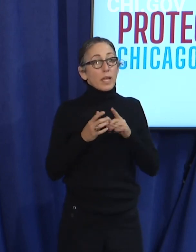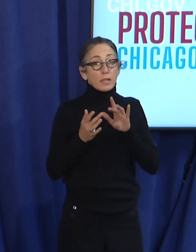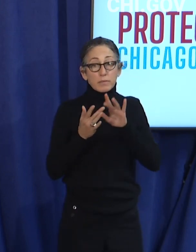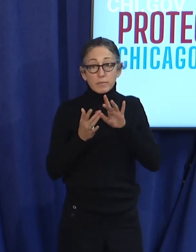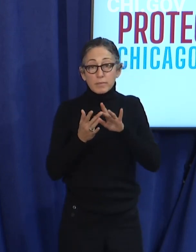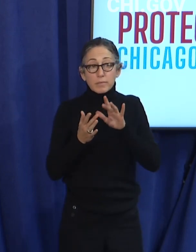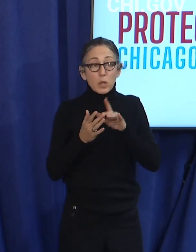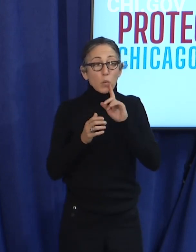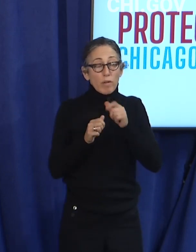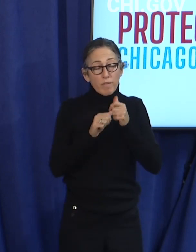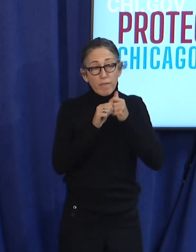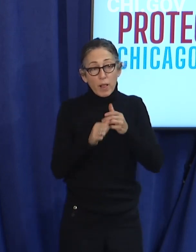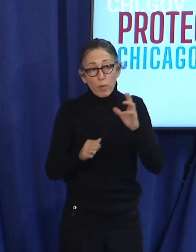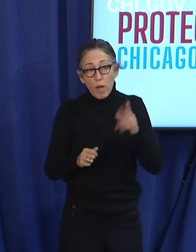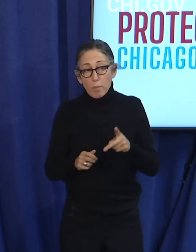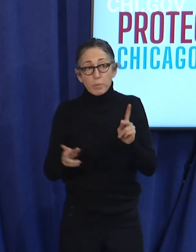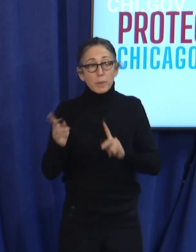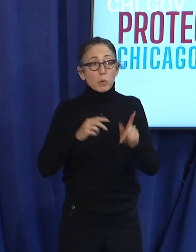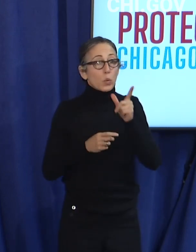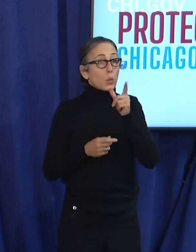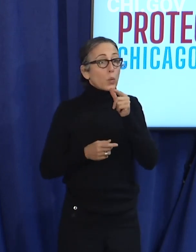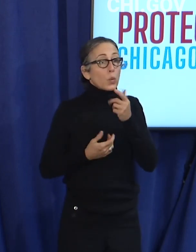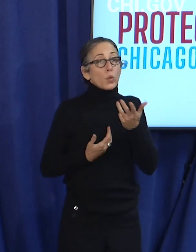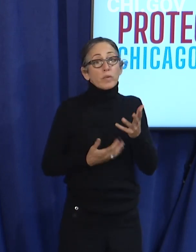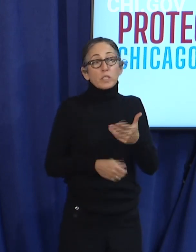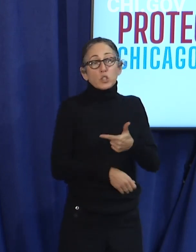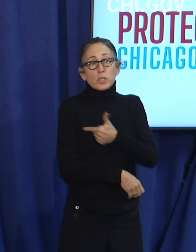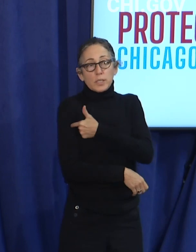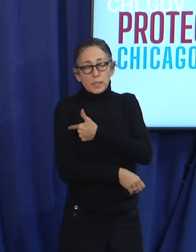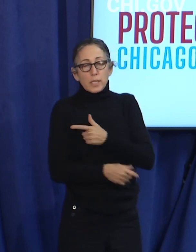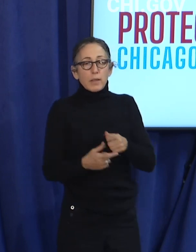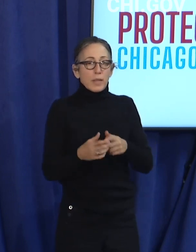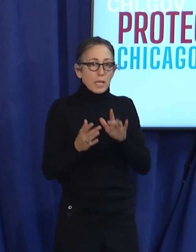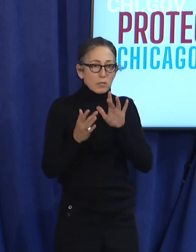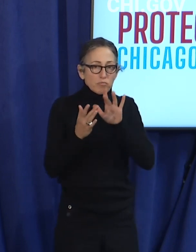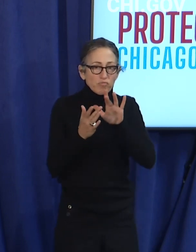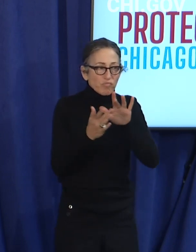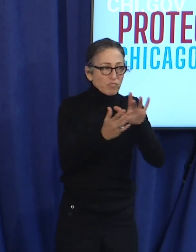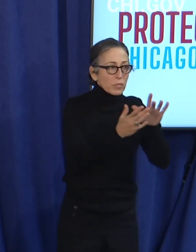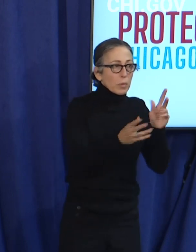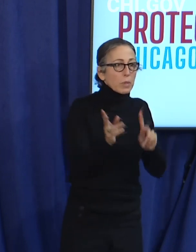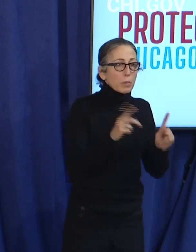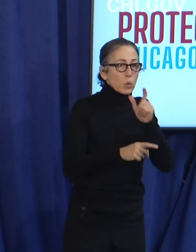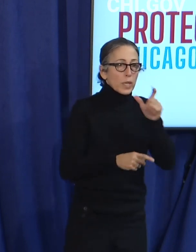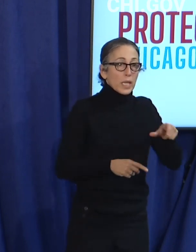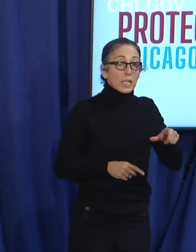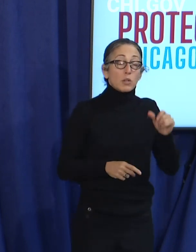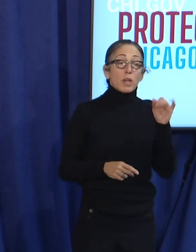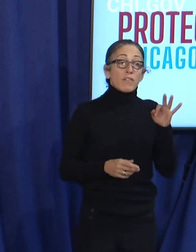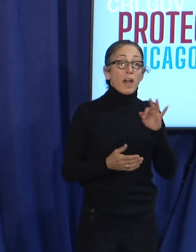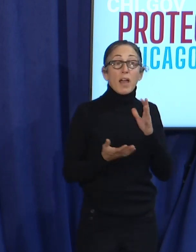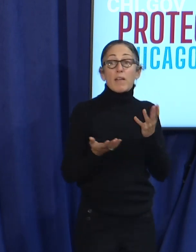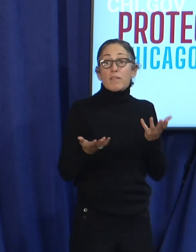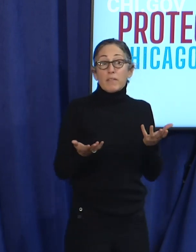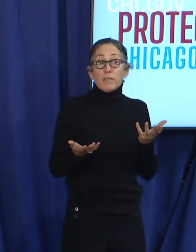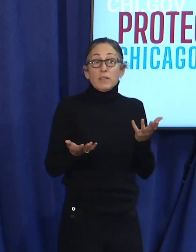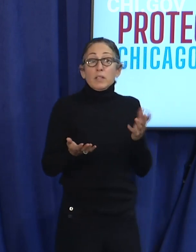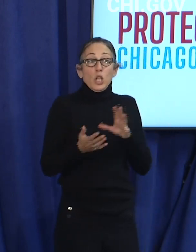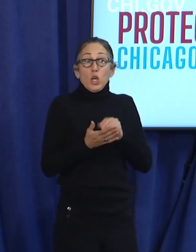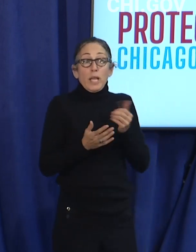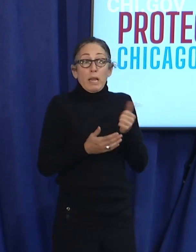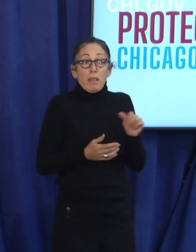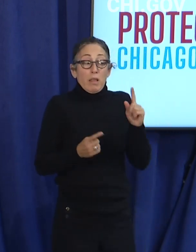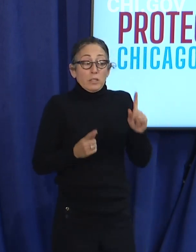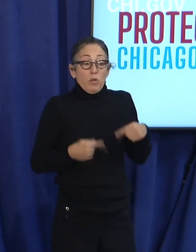had vaccine and encouraging everybody to get vaccinated. But we really just don't know yet. And if I've learned anything from COVID, is that things continue to change month